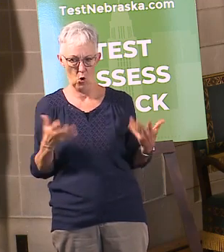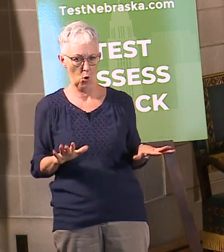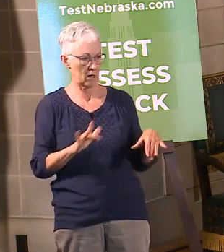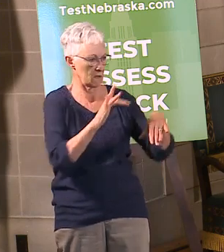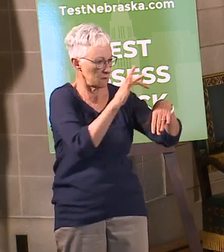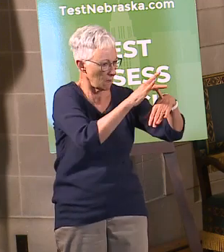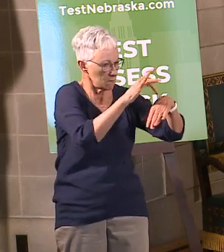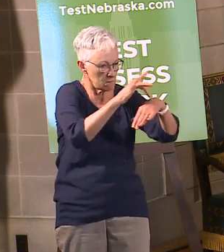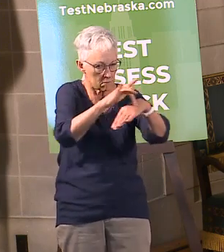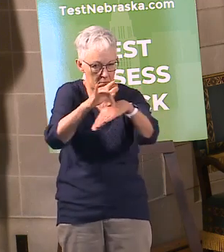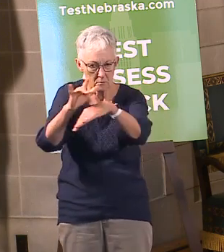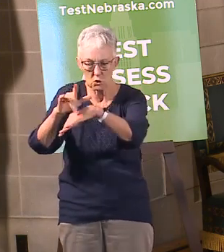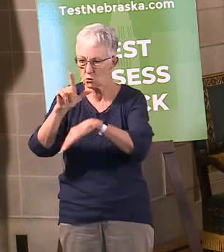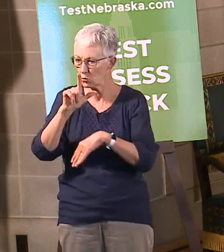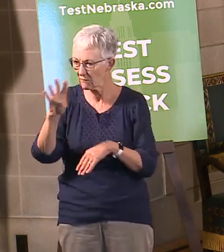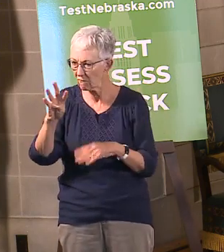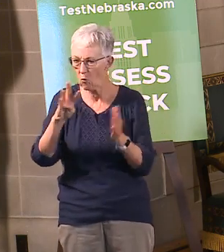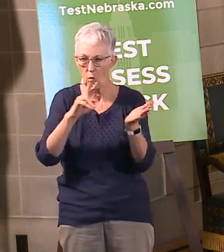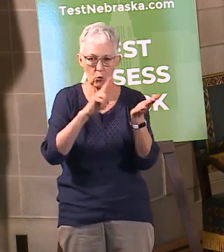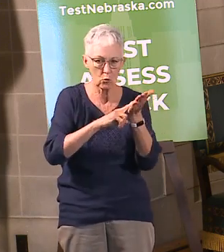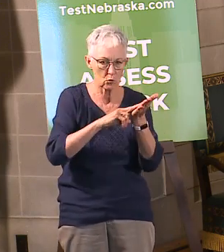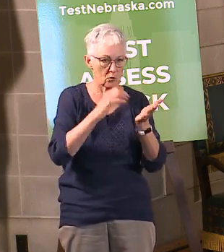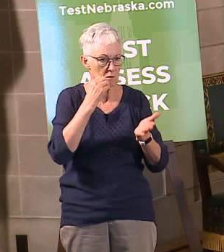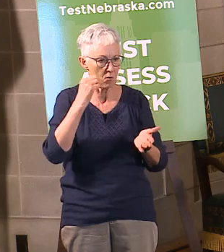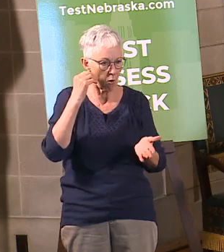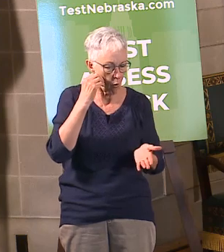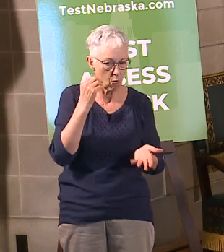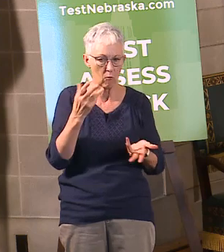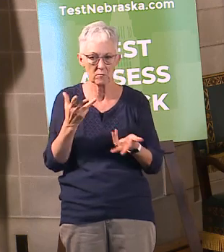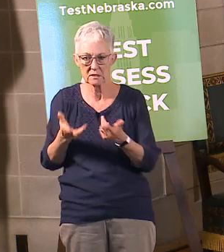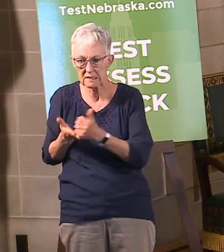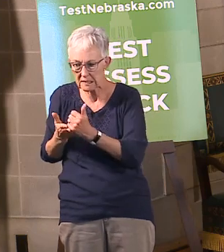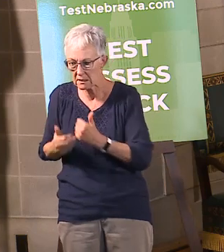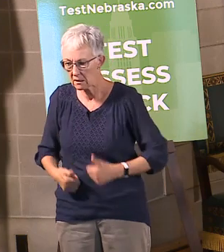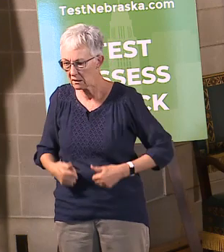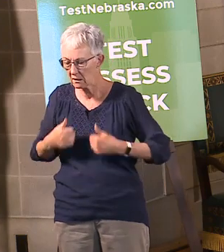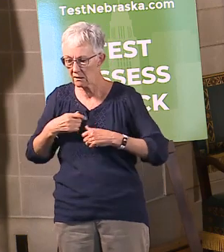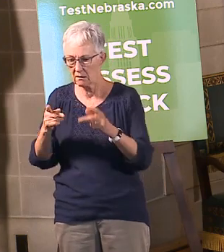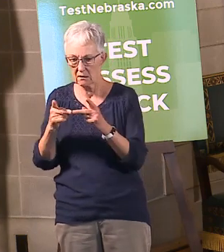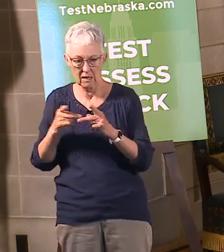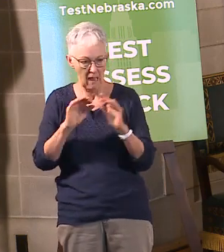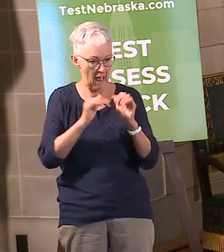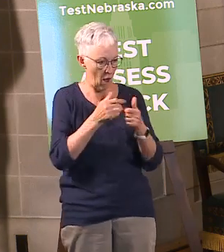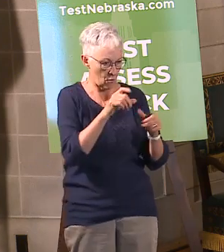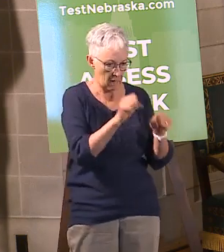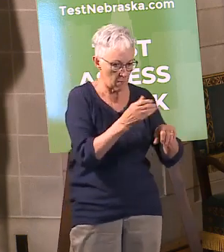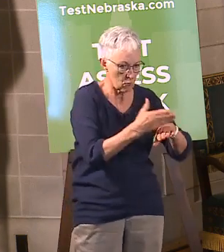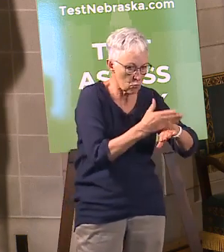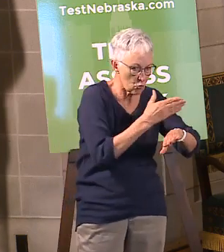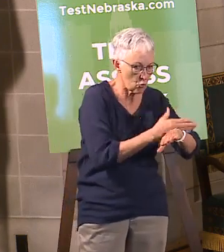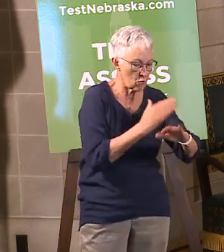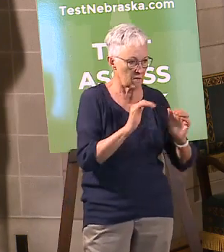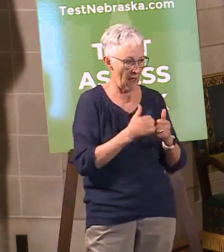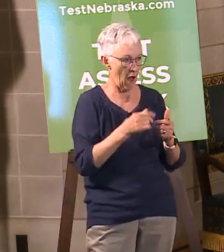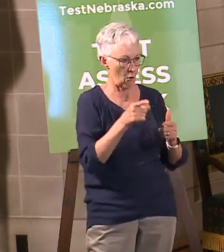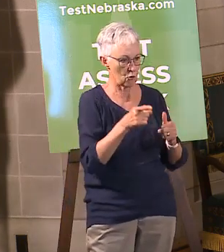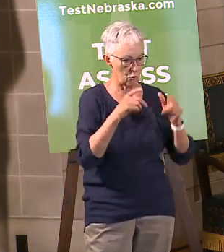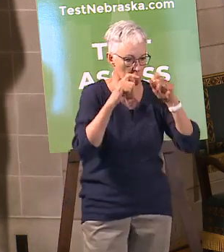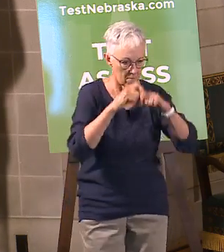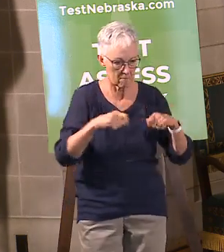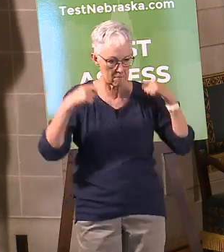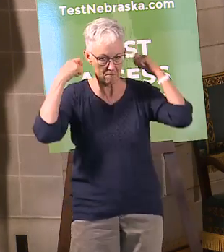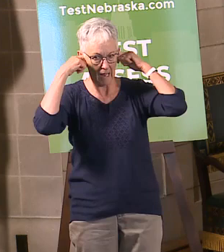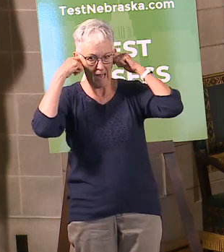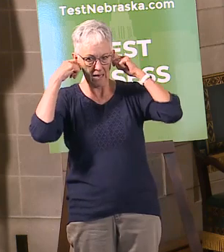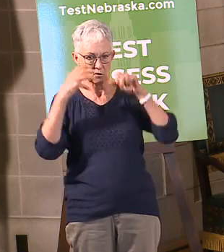on them specifically about things they can do to improve how they're doing their donning and doffing of PPE, isolation, all that sort of thing.